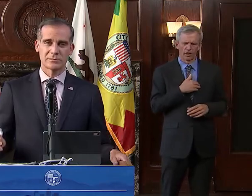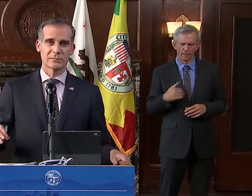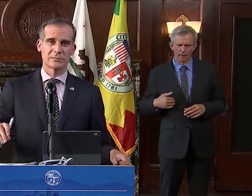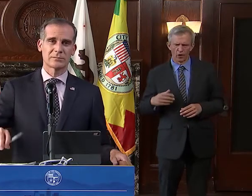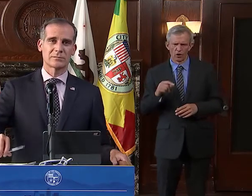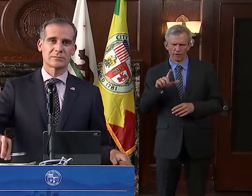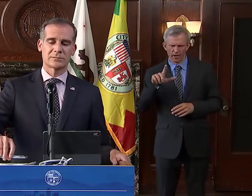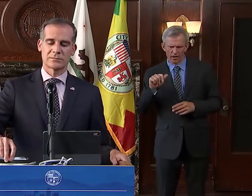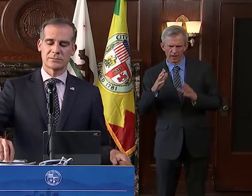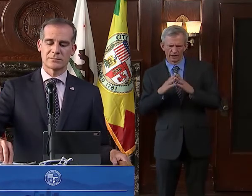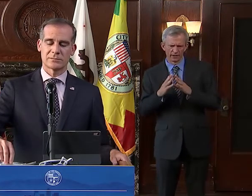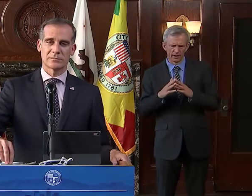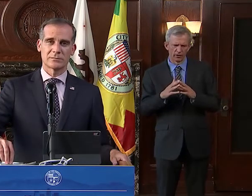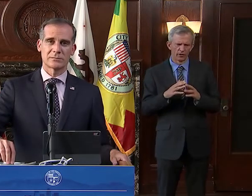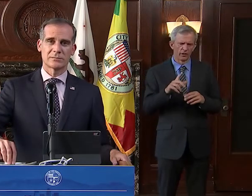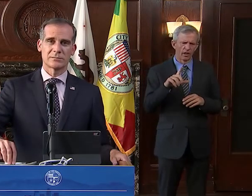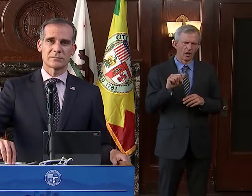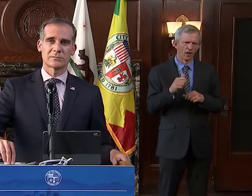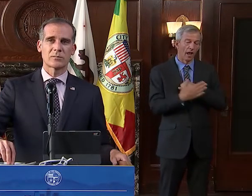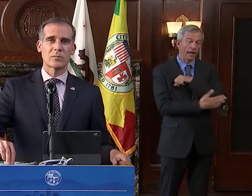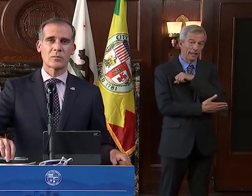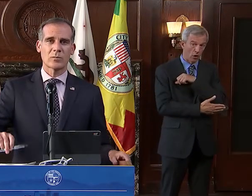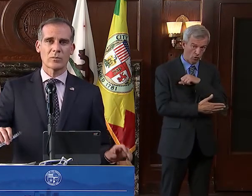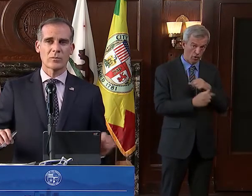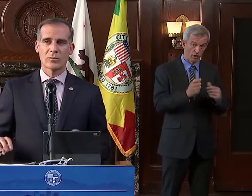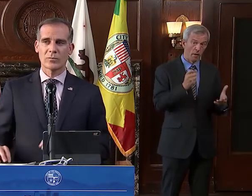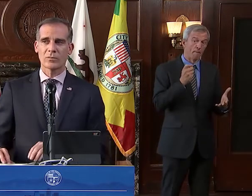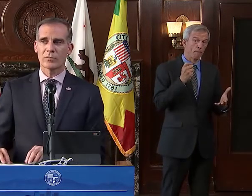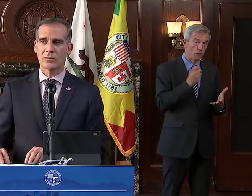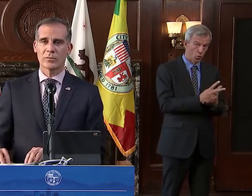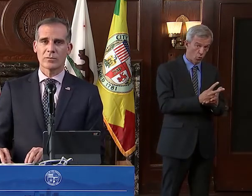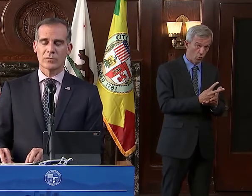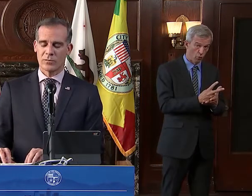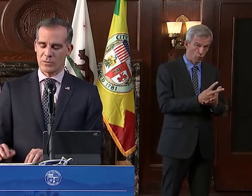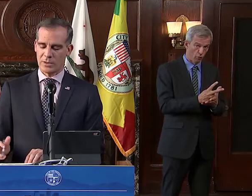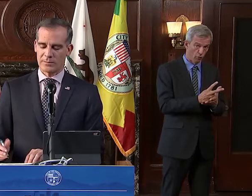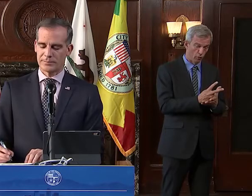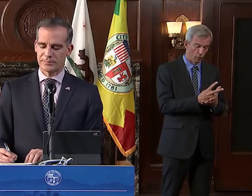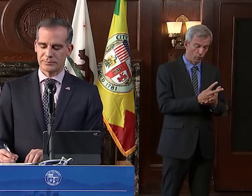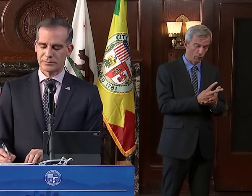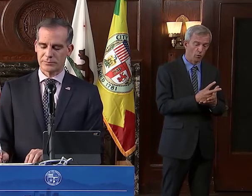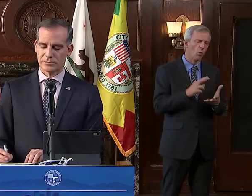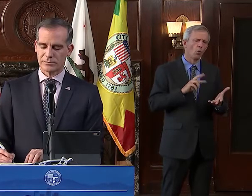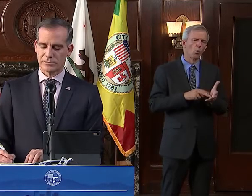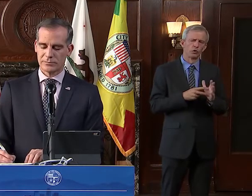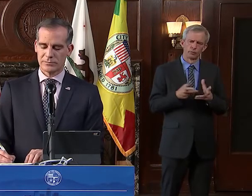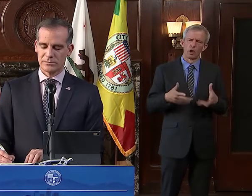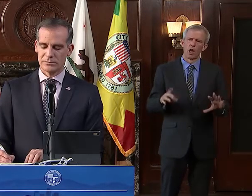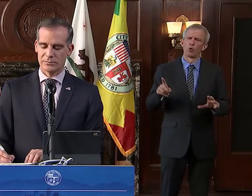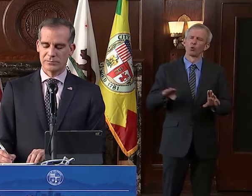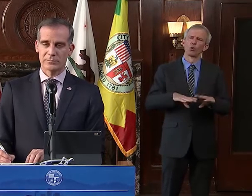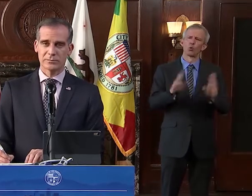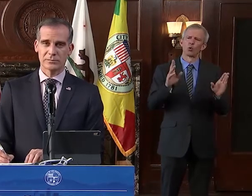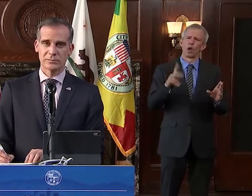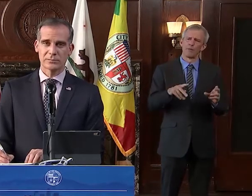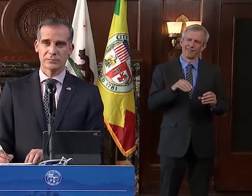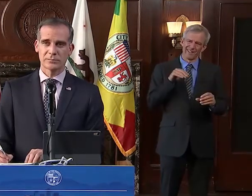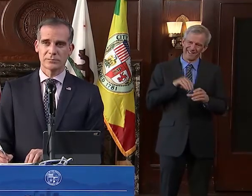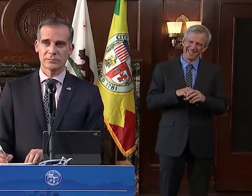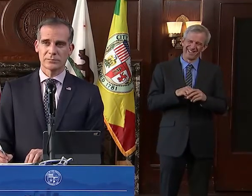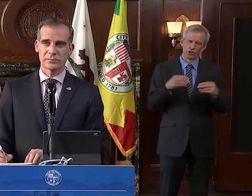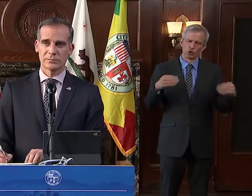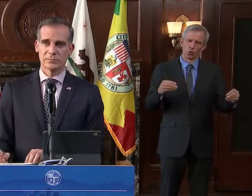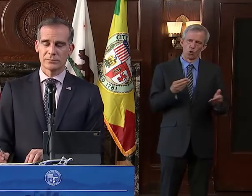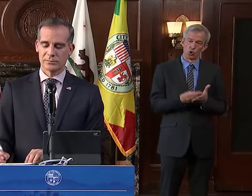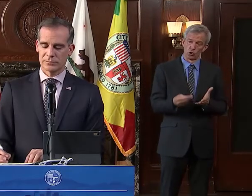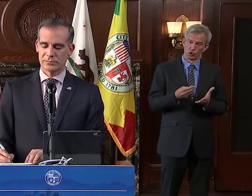County variance has been approved, in which case this will allow you to open up in-store